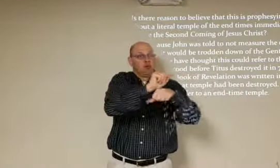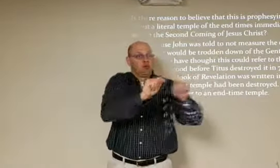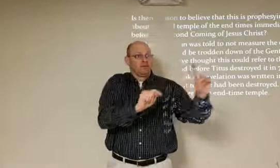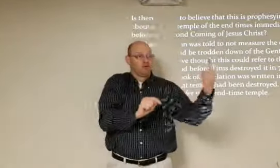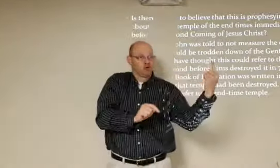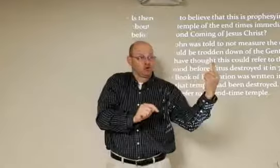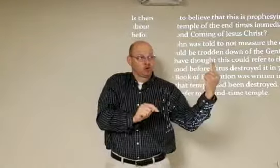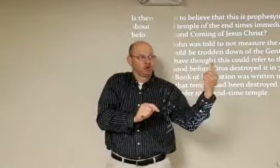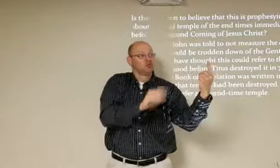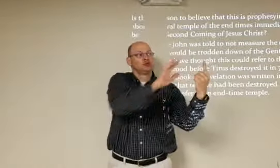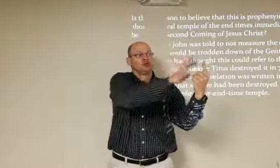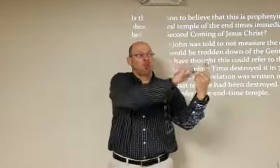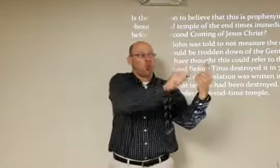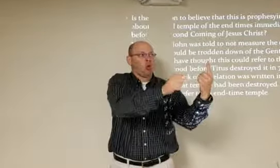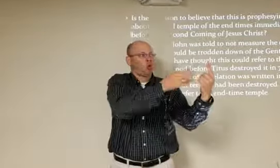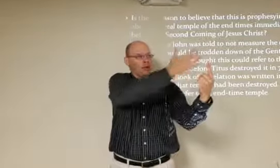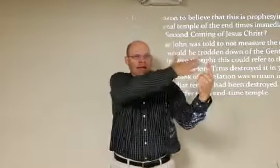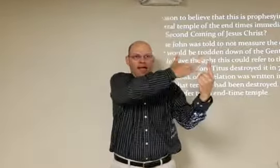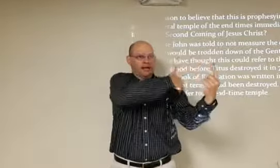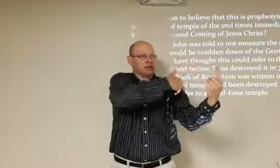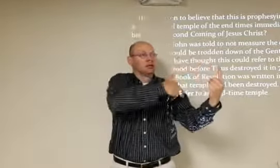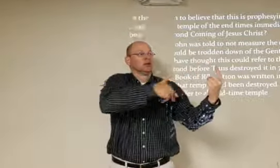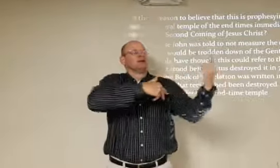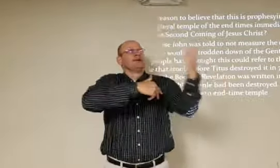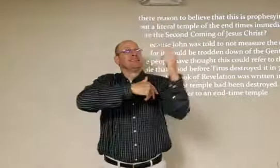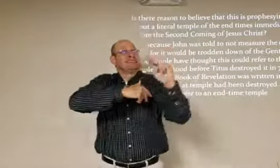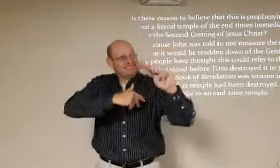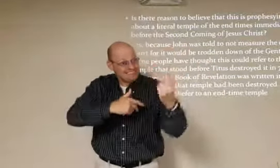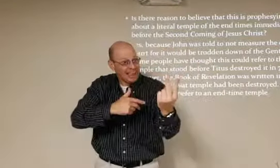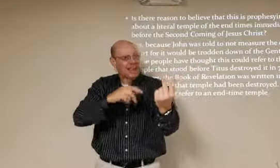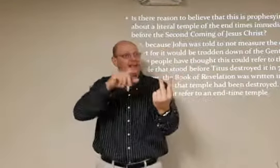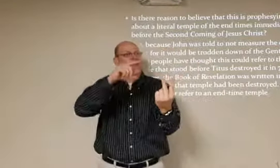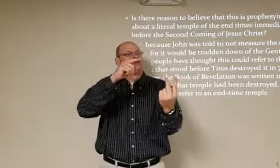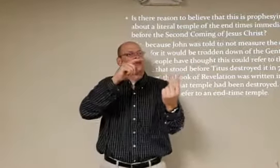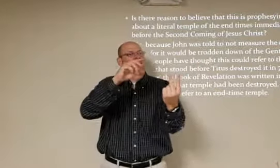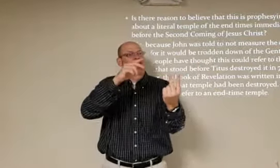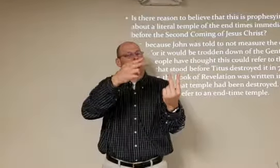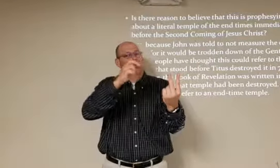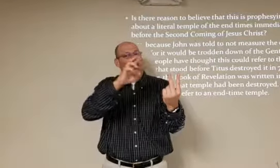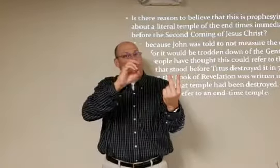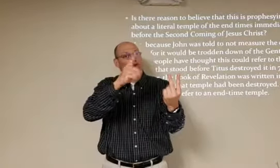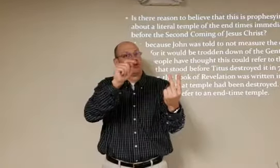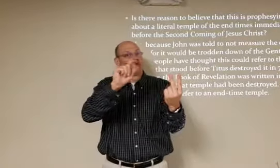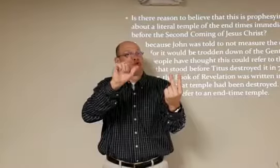It's Solomon was first, and that was destroyed way back. The second one,